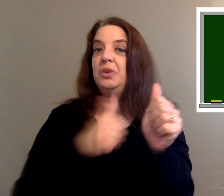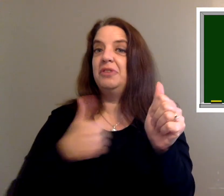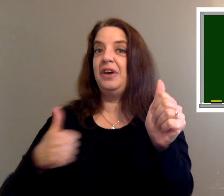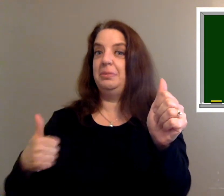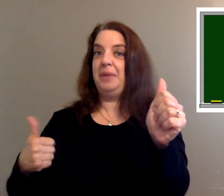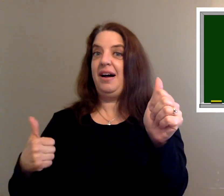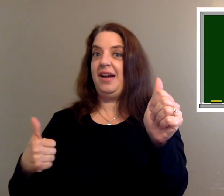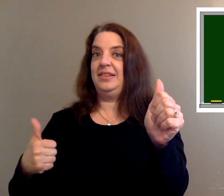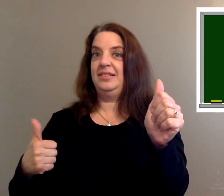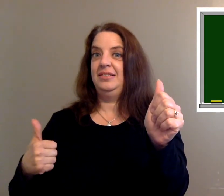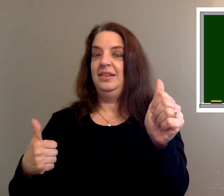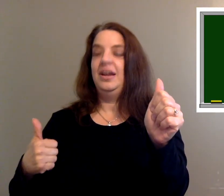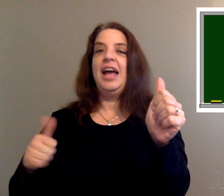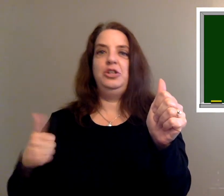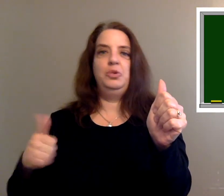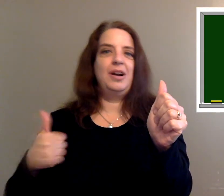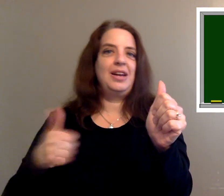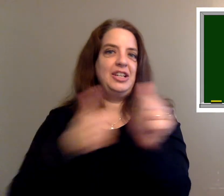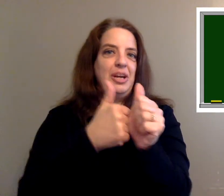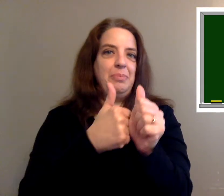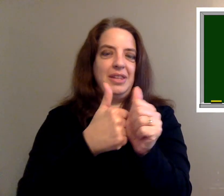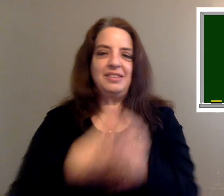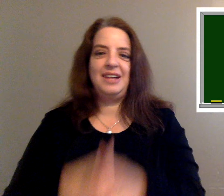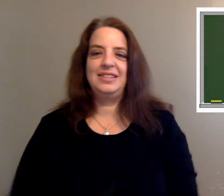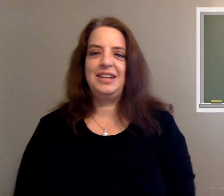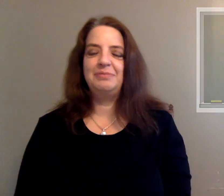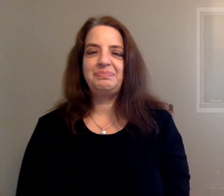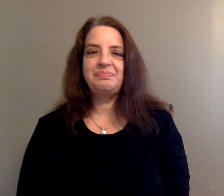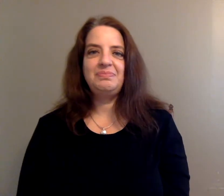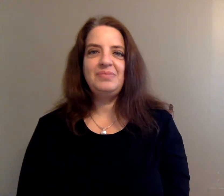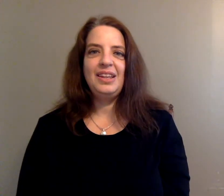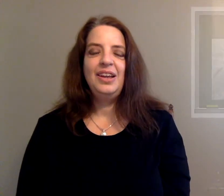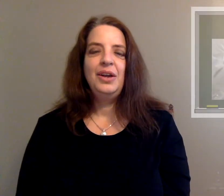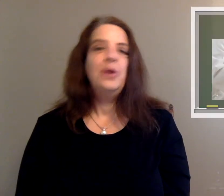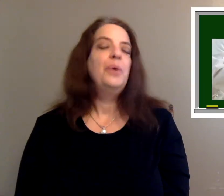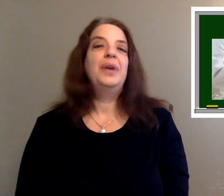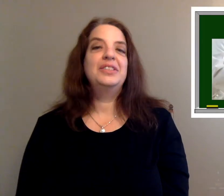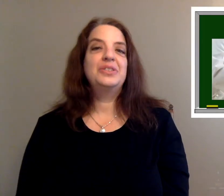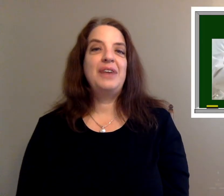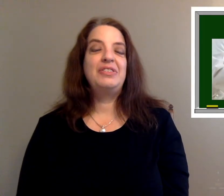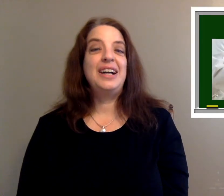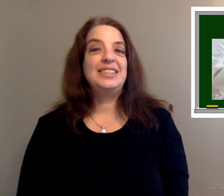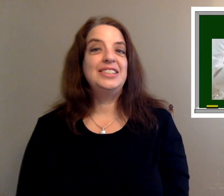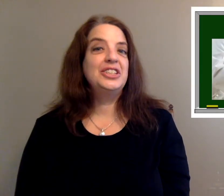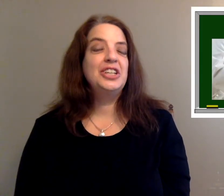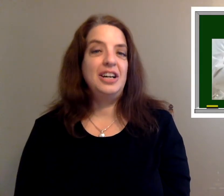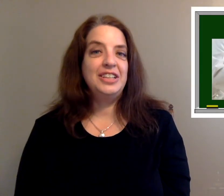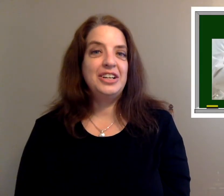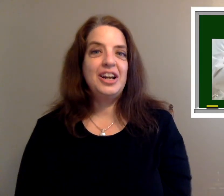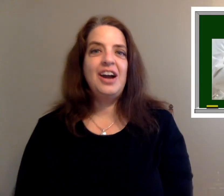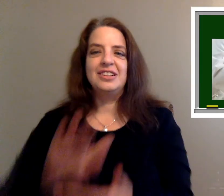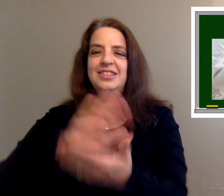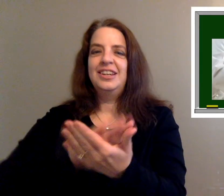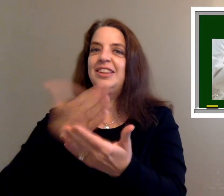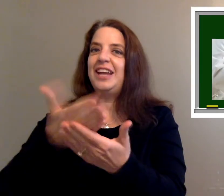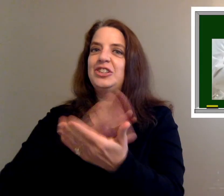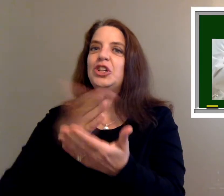fallen behind and you are catching up with that class now. We also have classes in culinary arts. That's